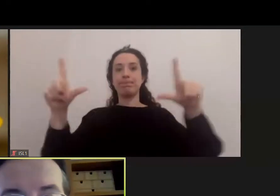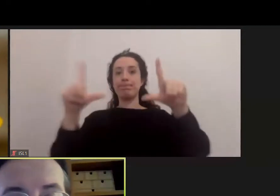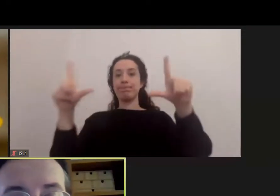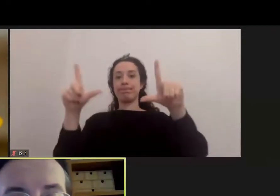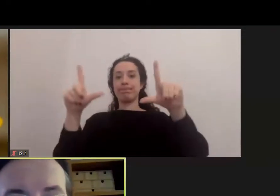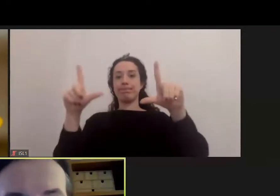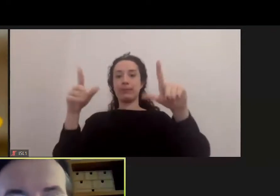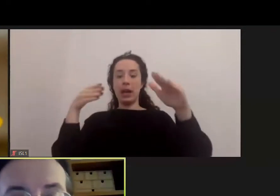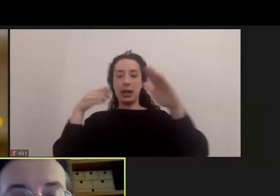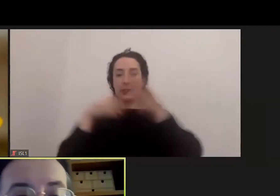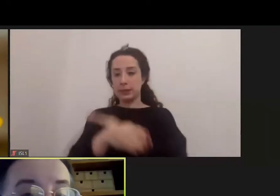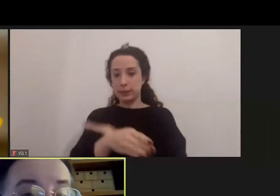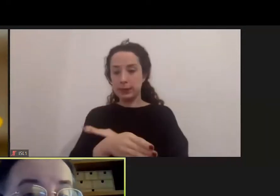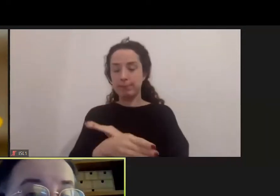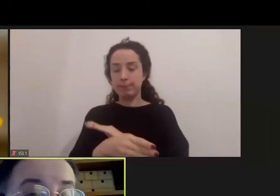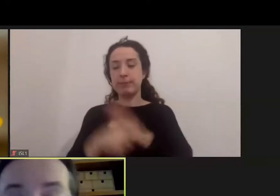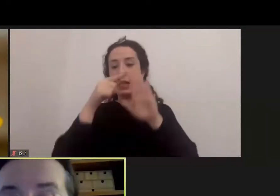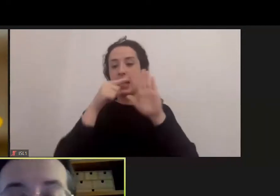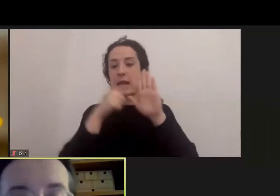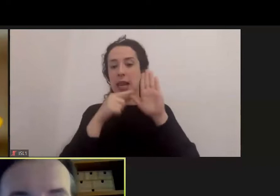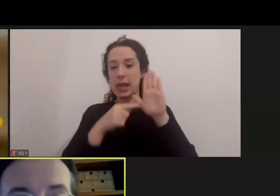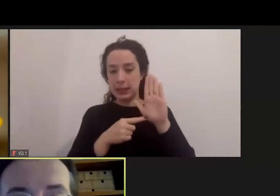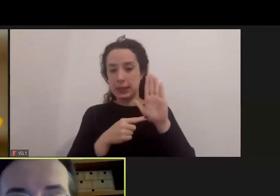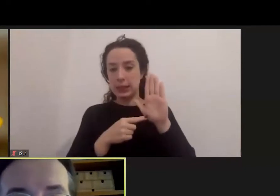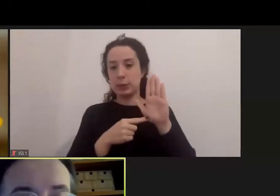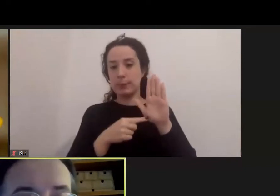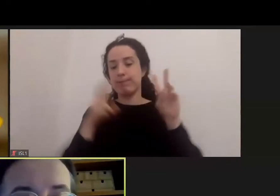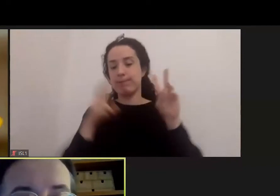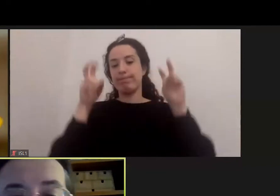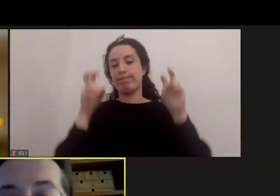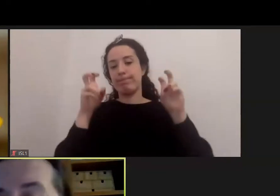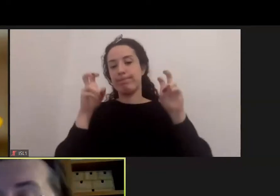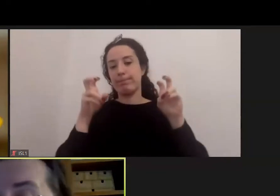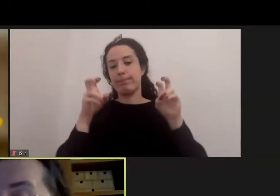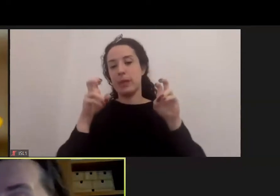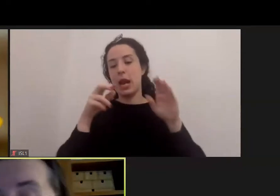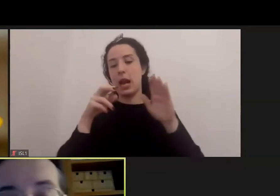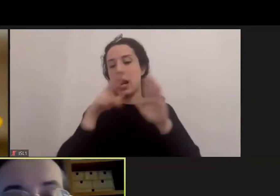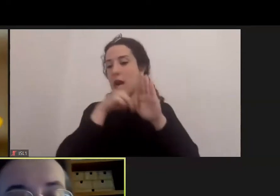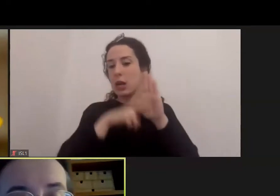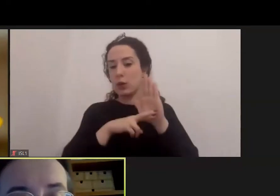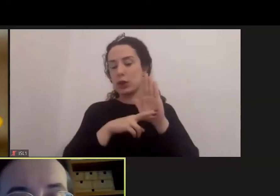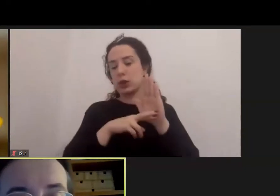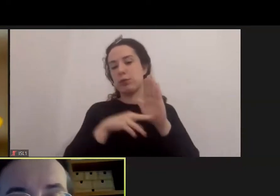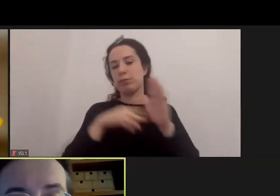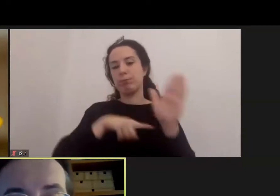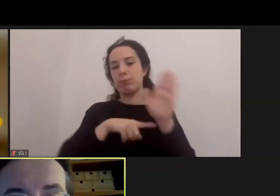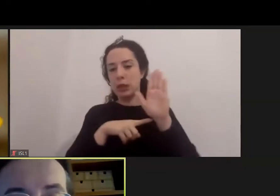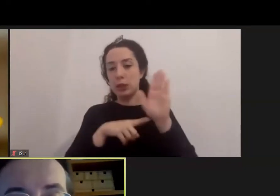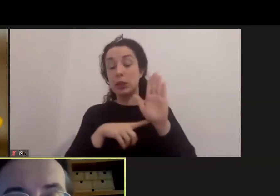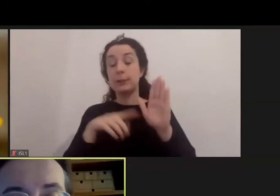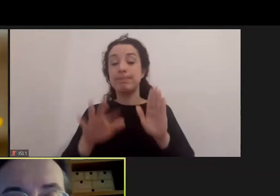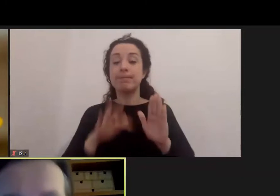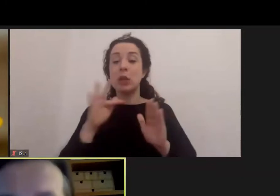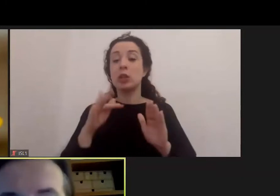legislation in electronic communication services, in the e-signatures regulation, and even we have some